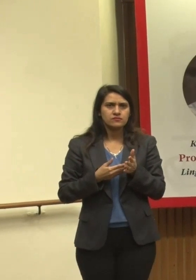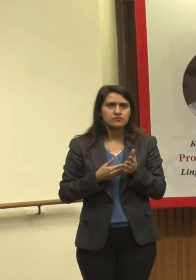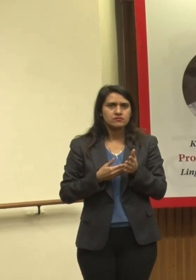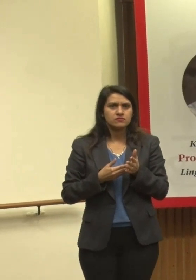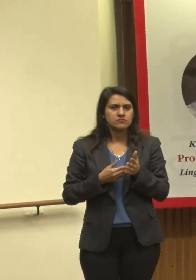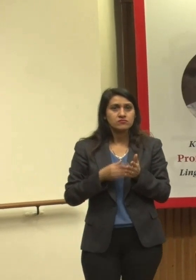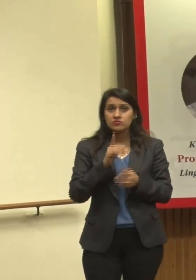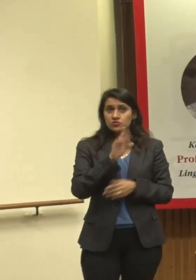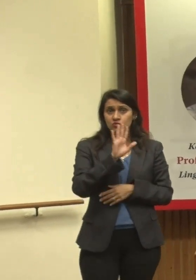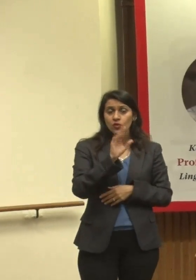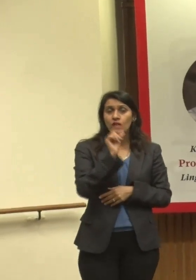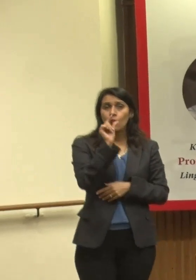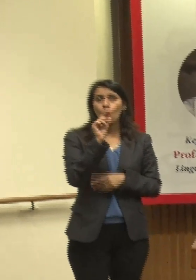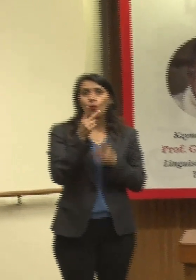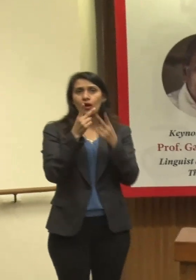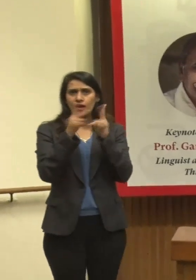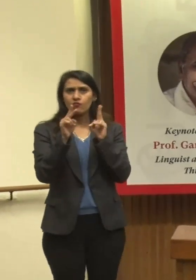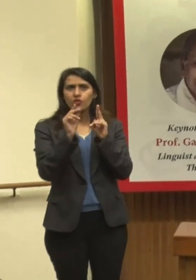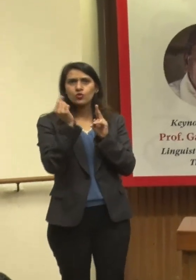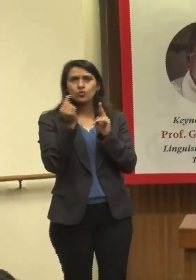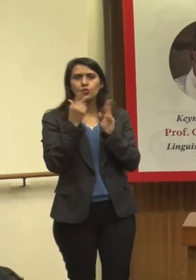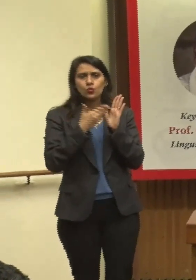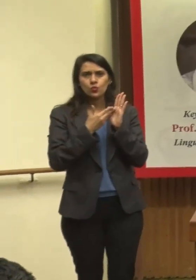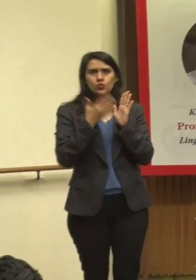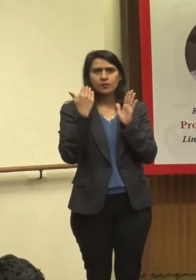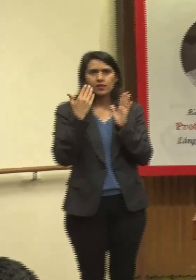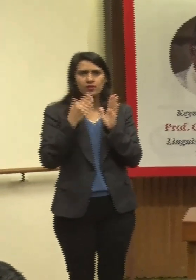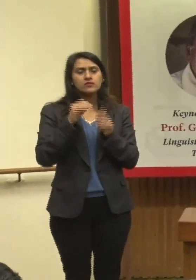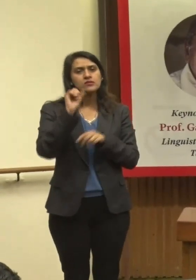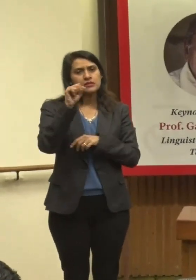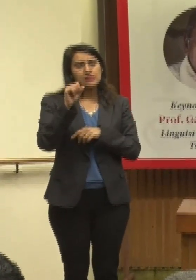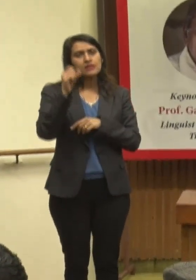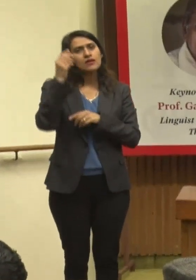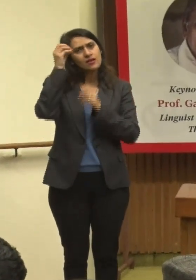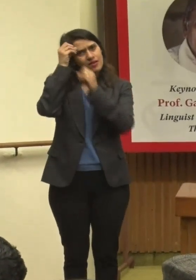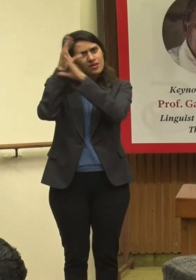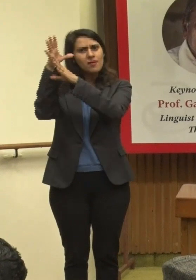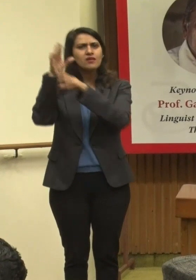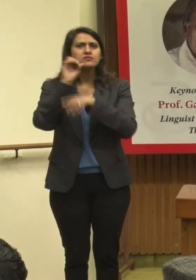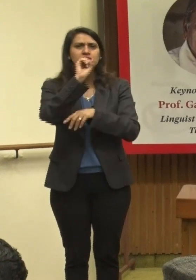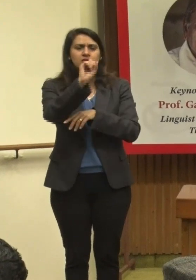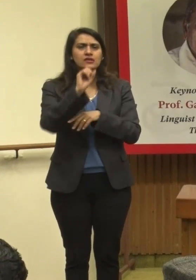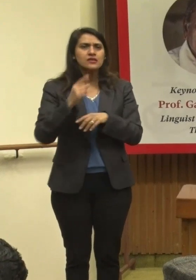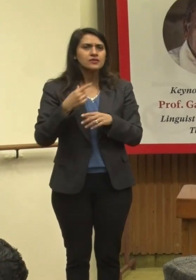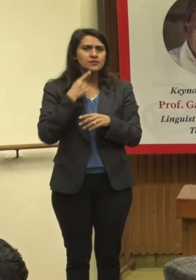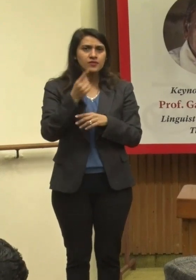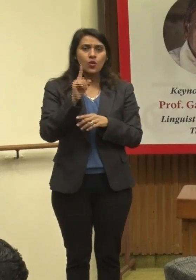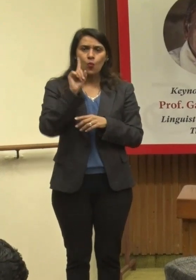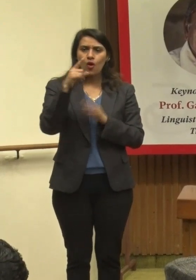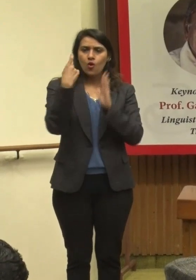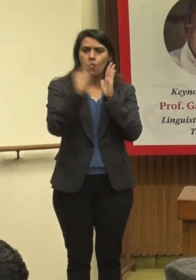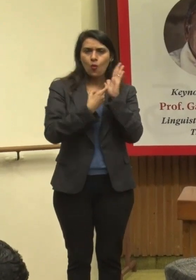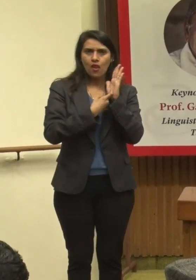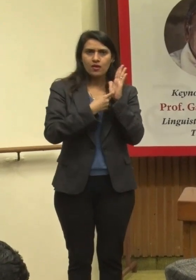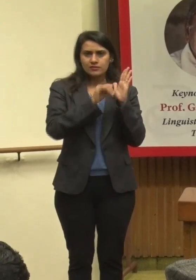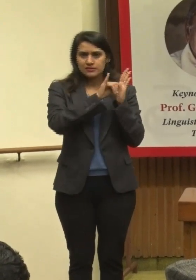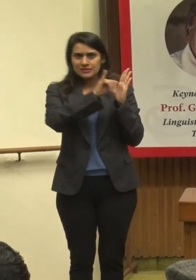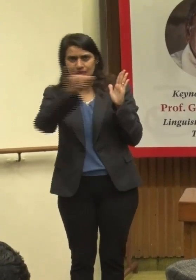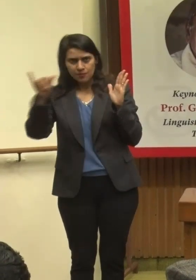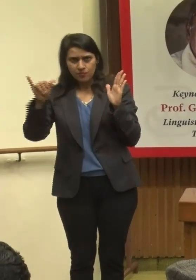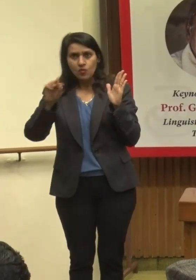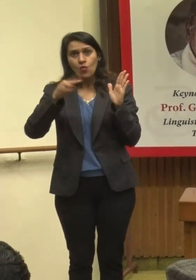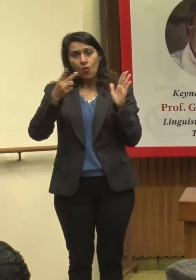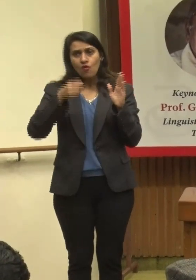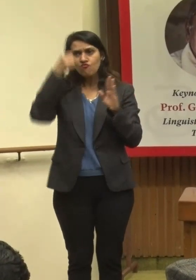The different worldviews. Yes. So to imagine that there can be one regulation and it can be imposed